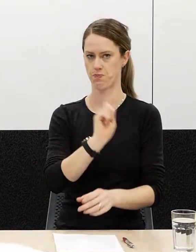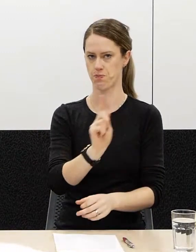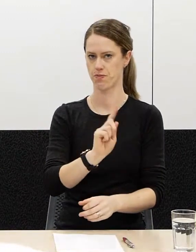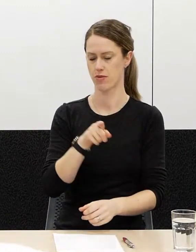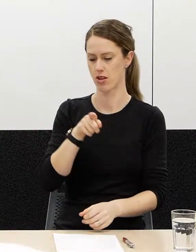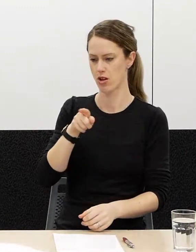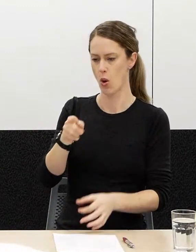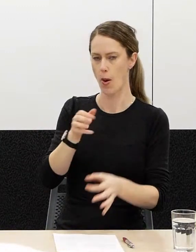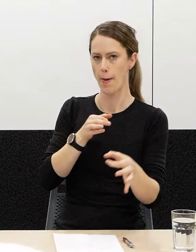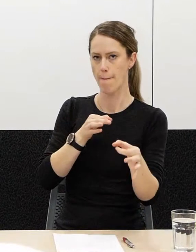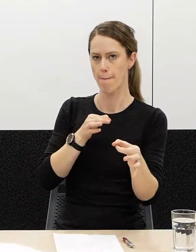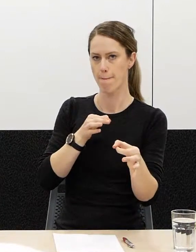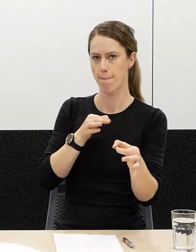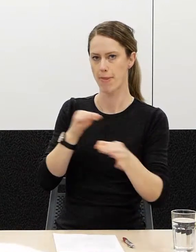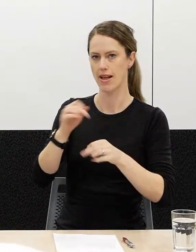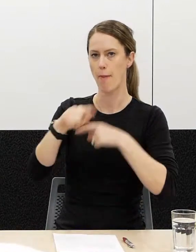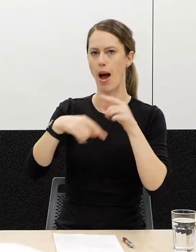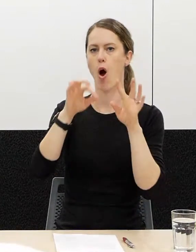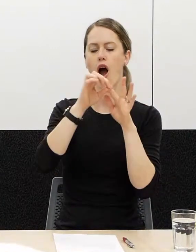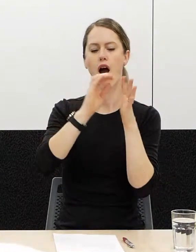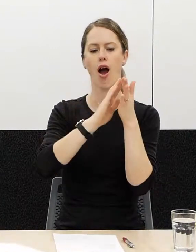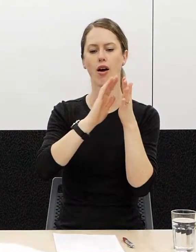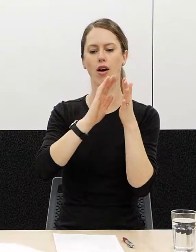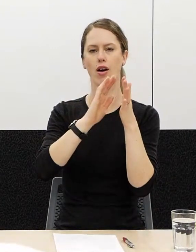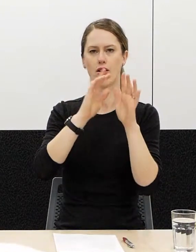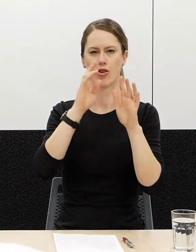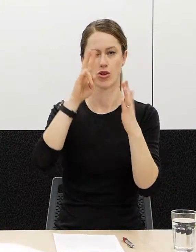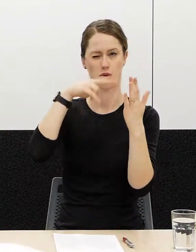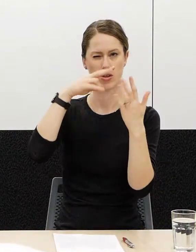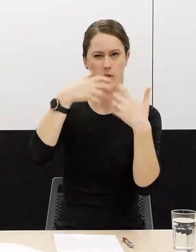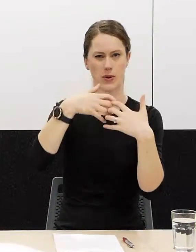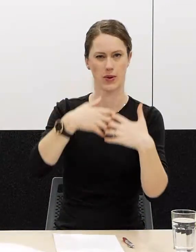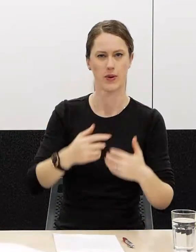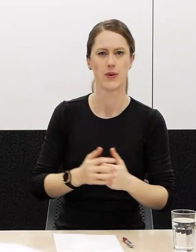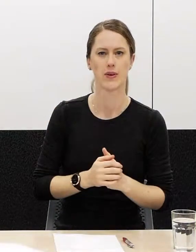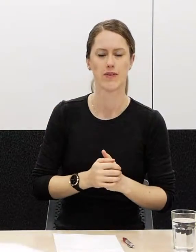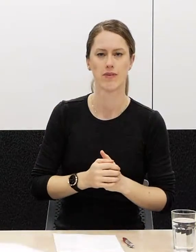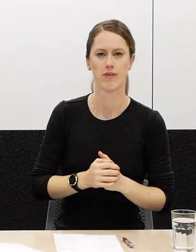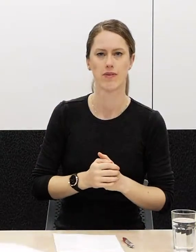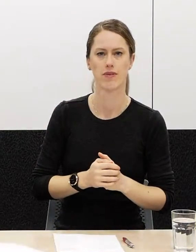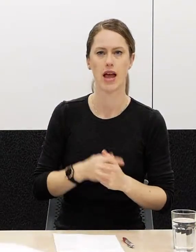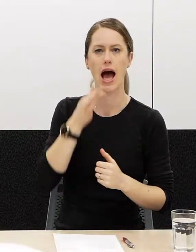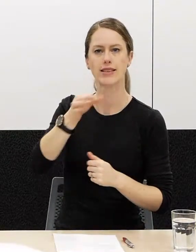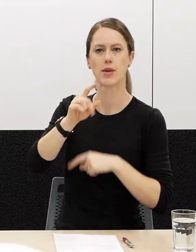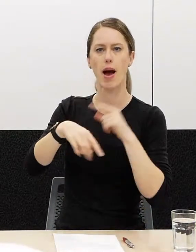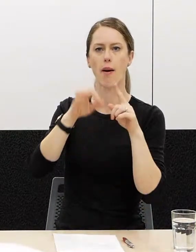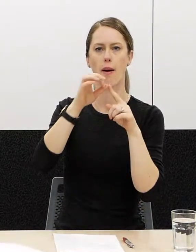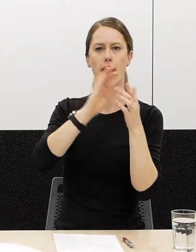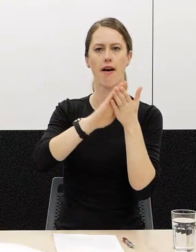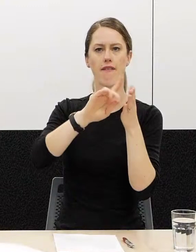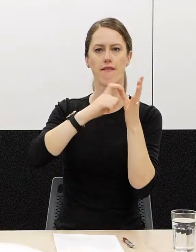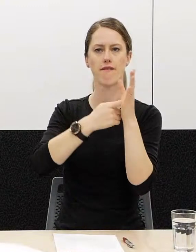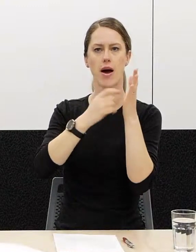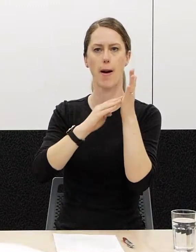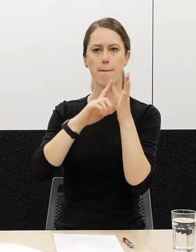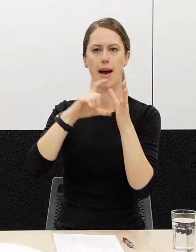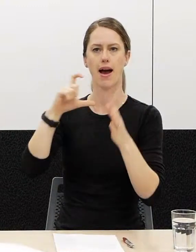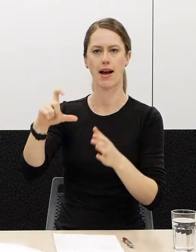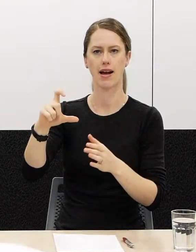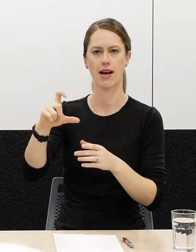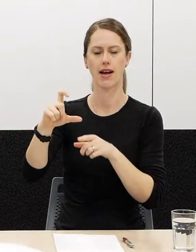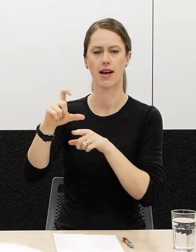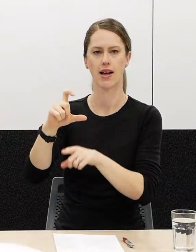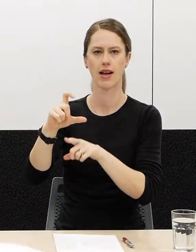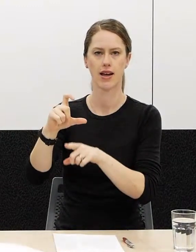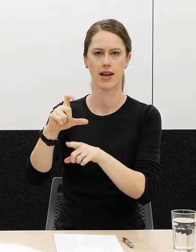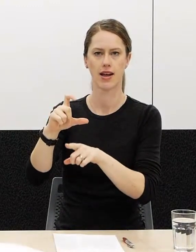your plan to address the no, just let me see if I can work this out. Do you think your plan to address the